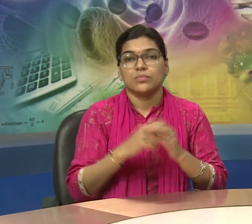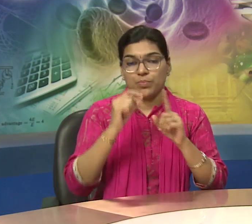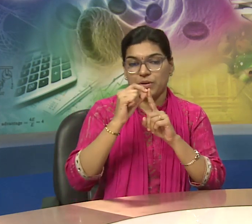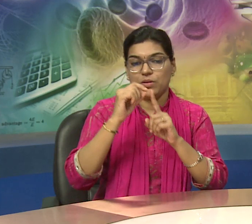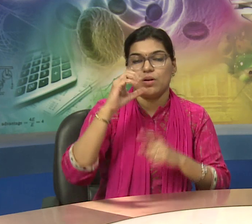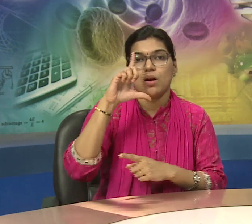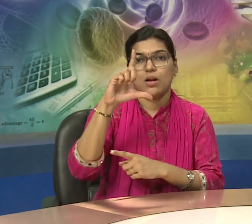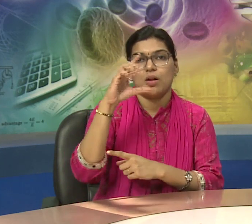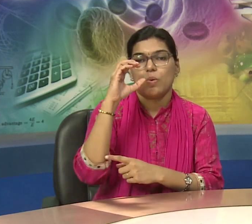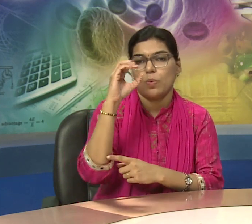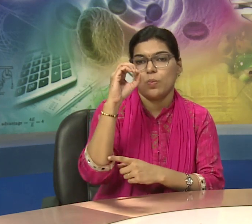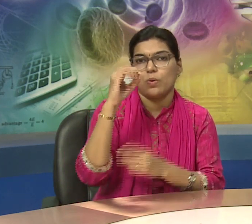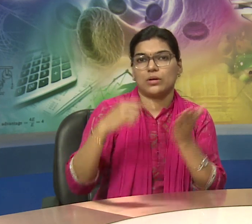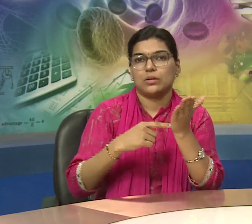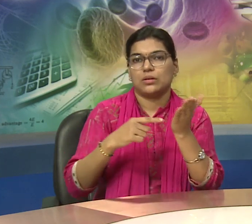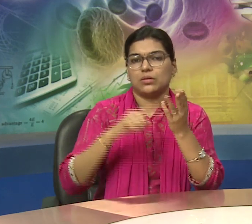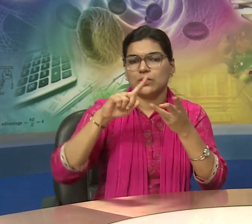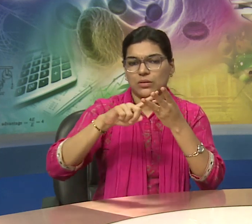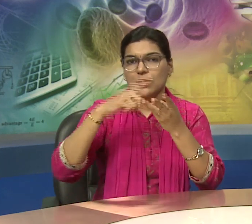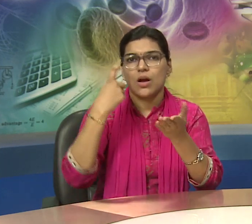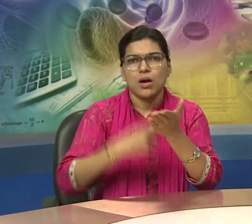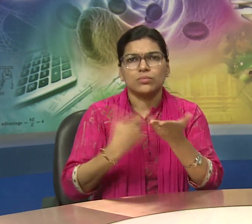other image is of the plotter.